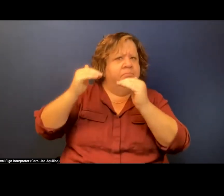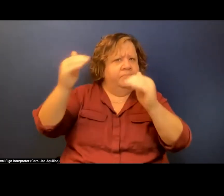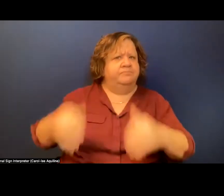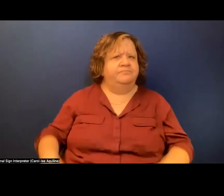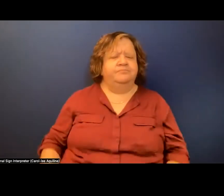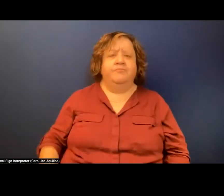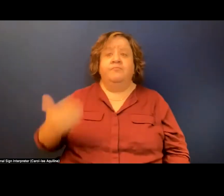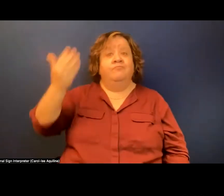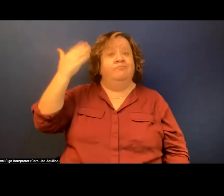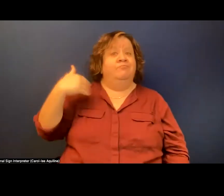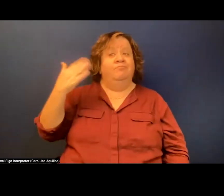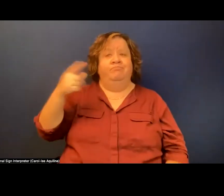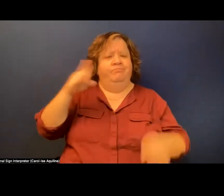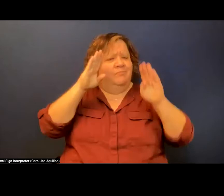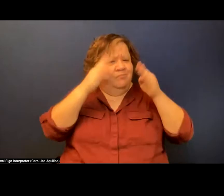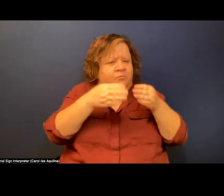FCDO's